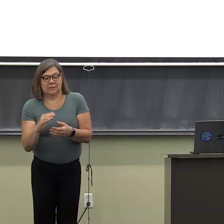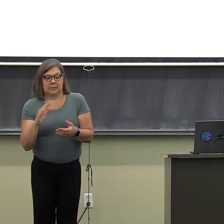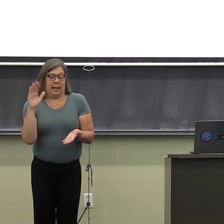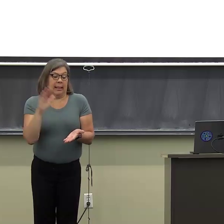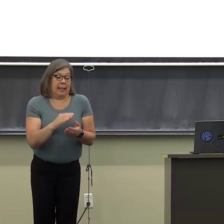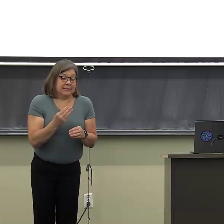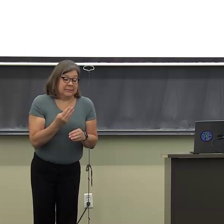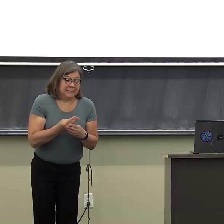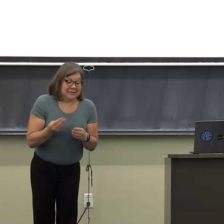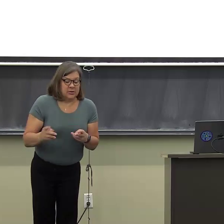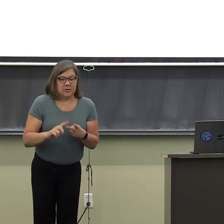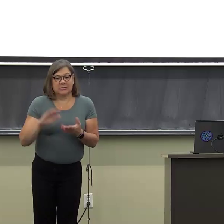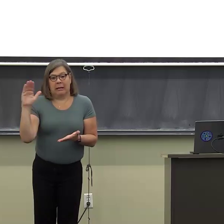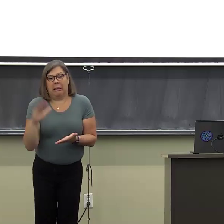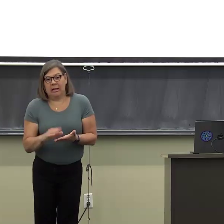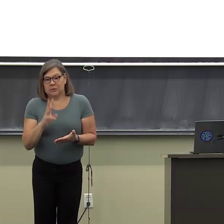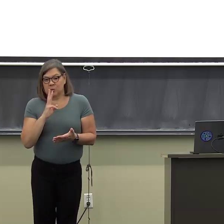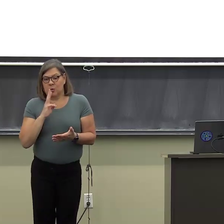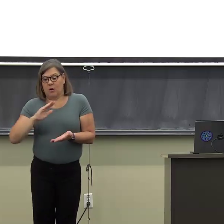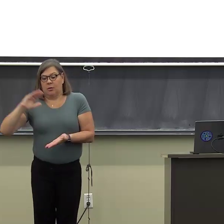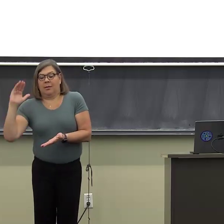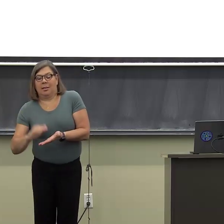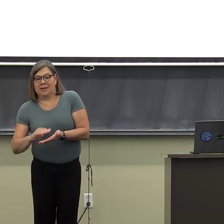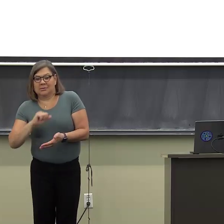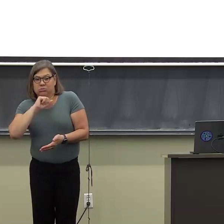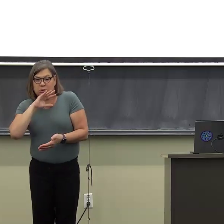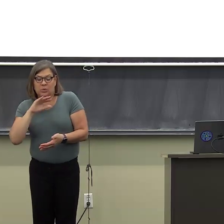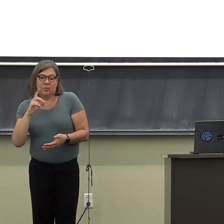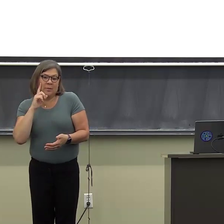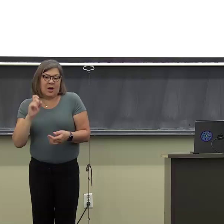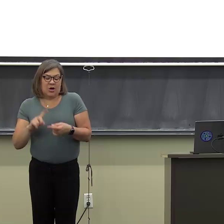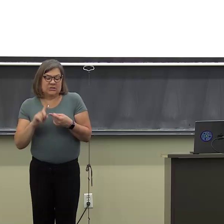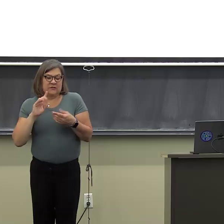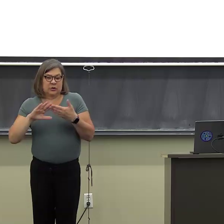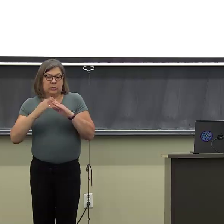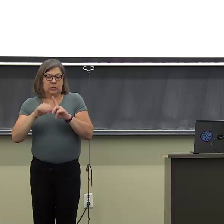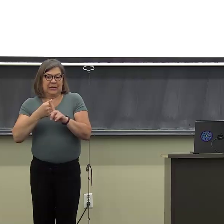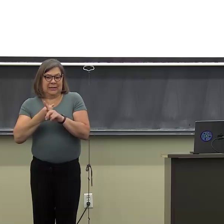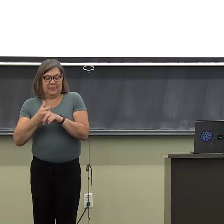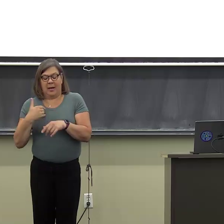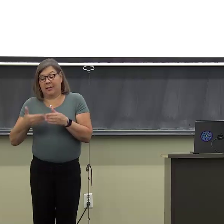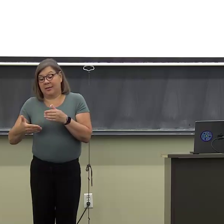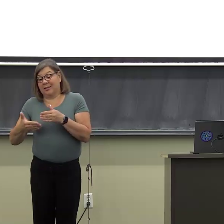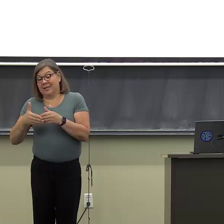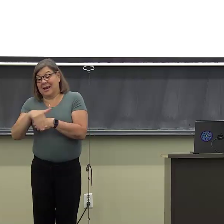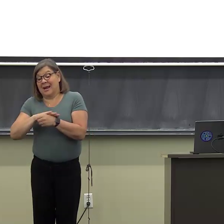less pollutant, because it immediately impacted the neighbors around it, the city, and so